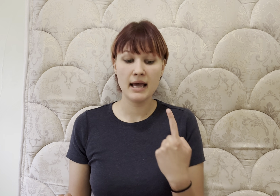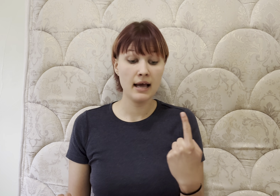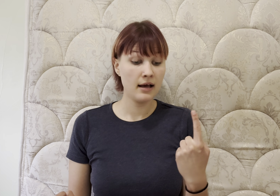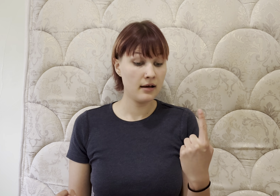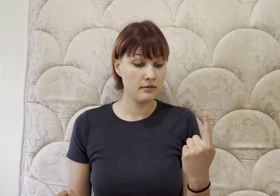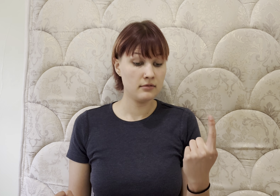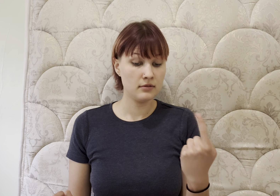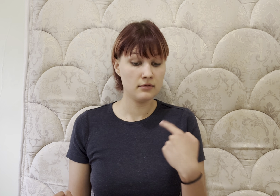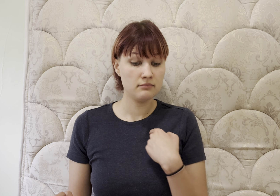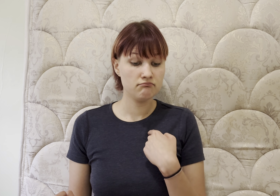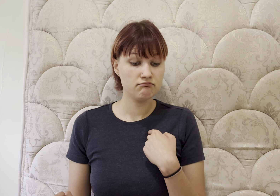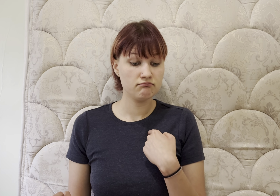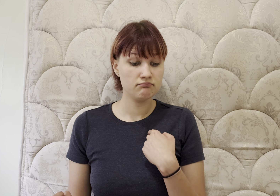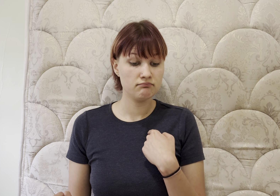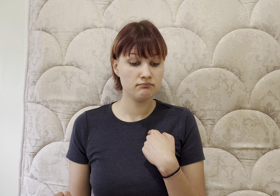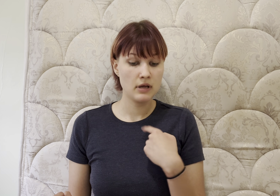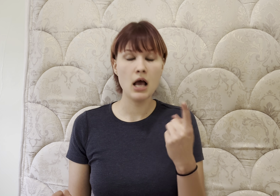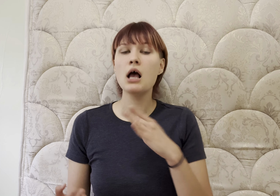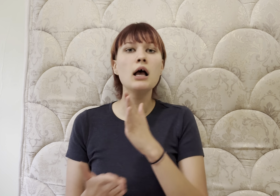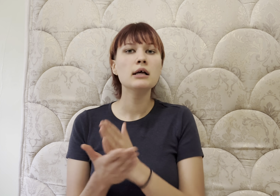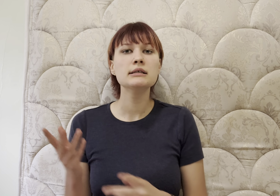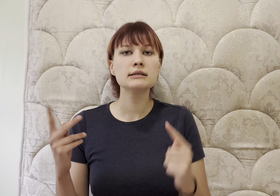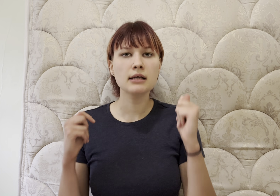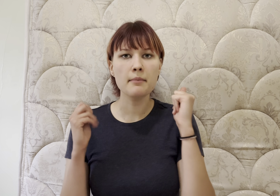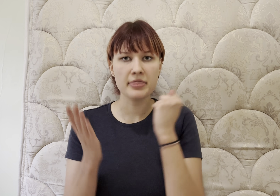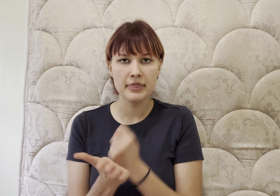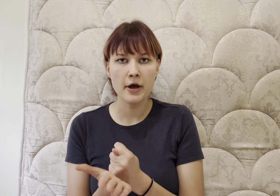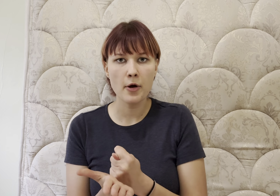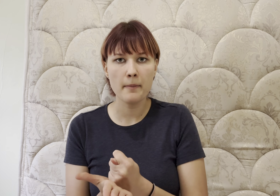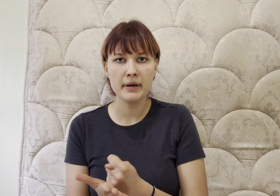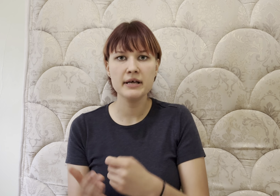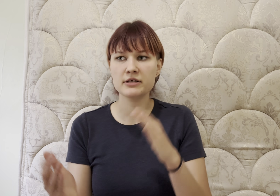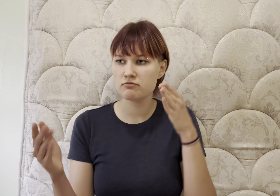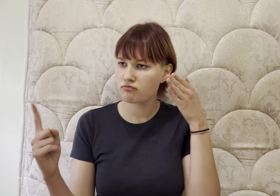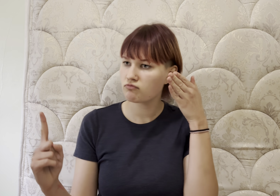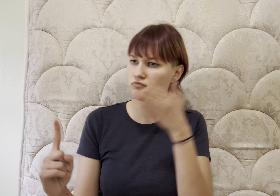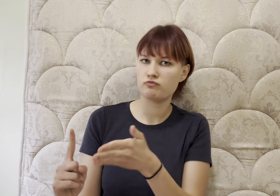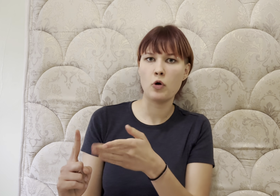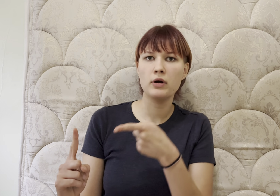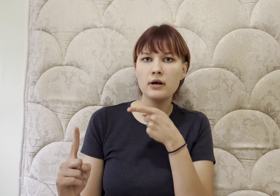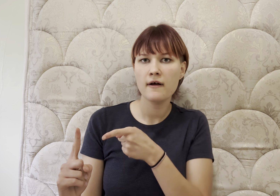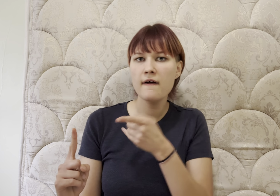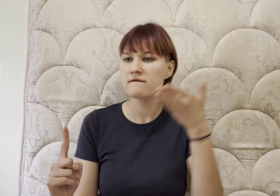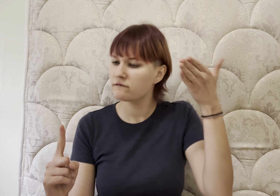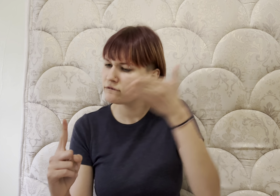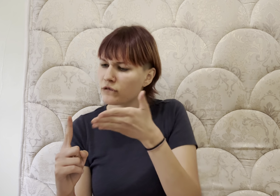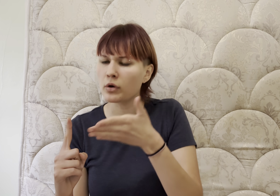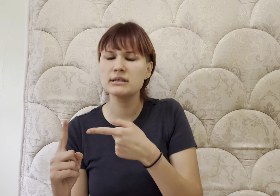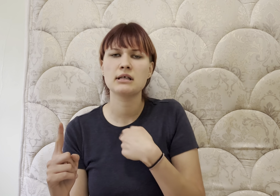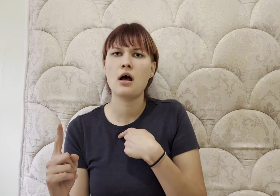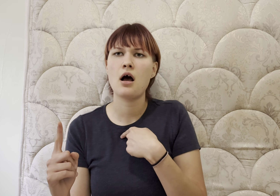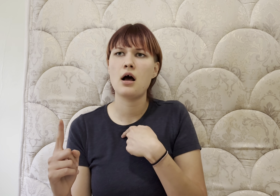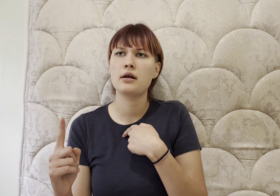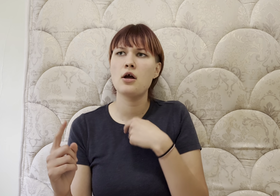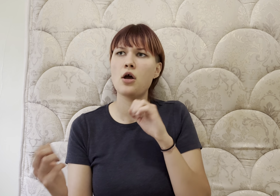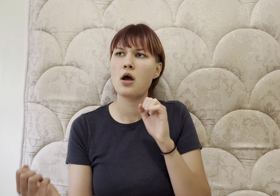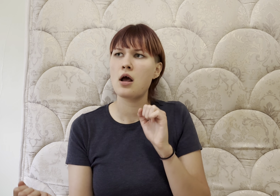therapies focus on changing your emotional reactions. Some therapies focus on changing how you think about yourself and your world